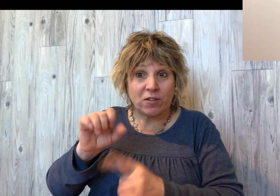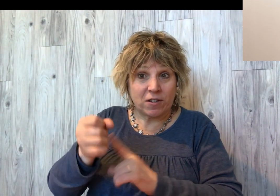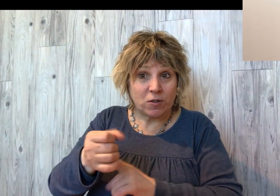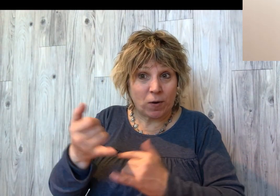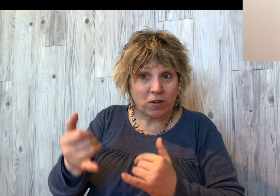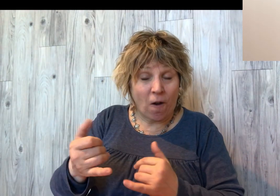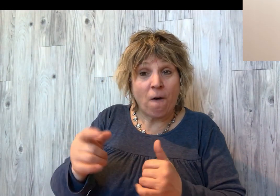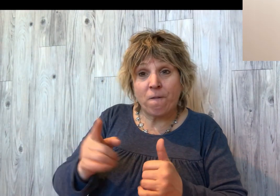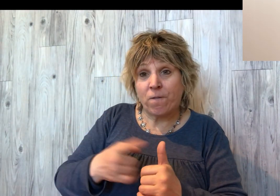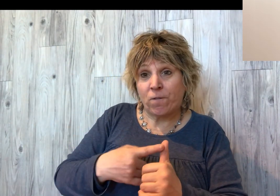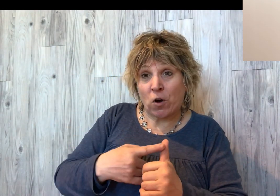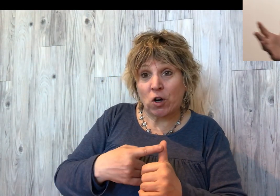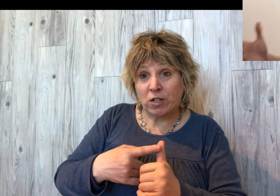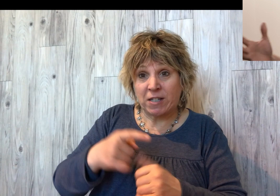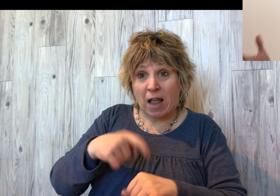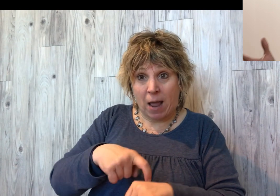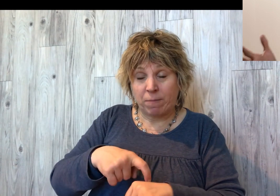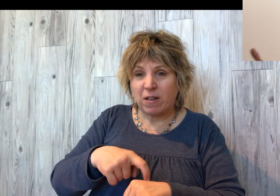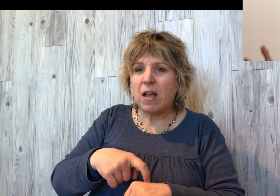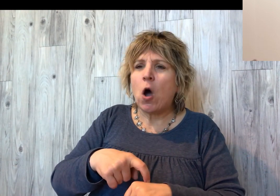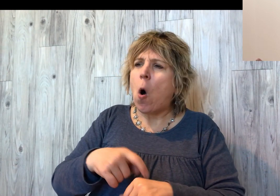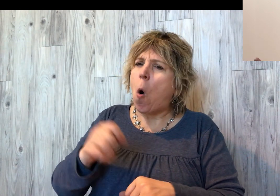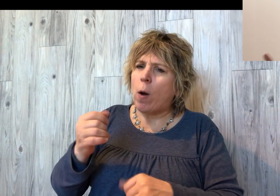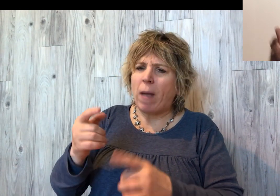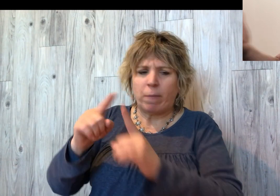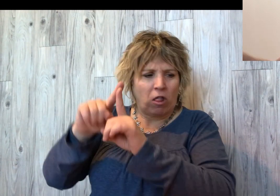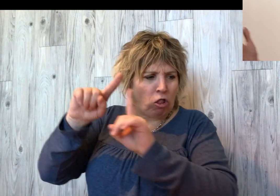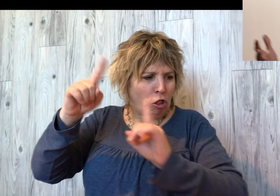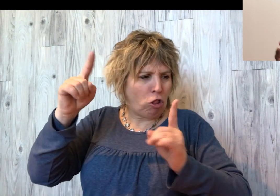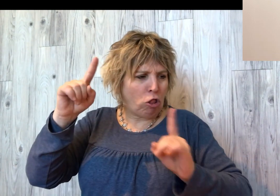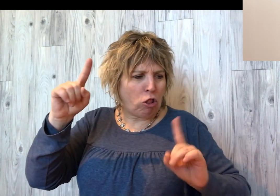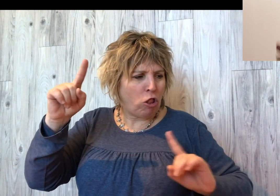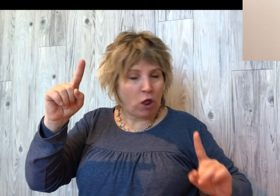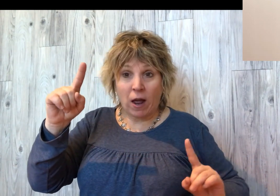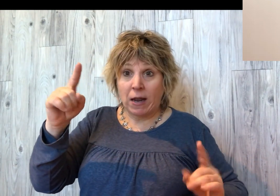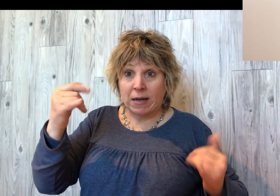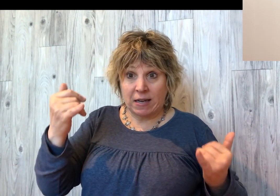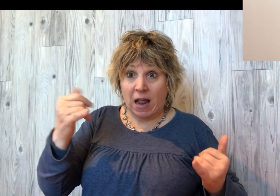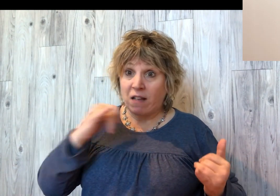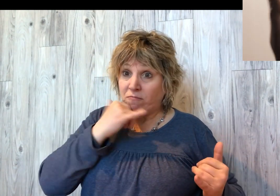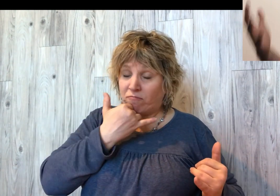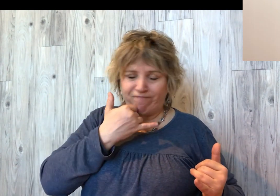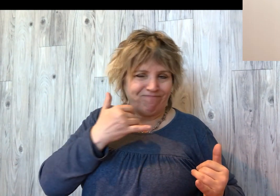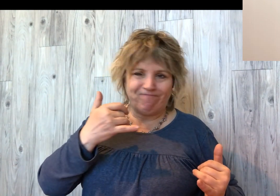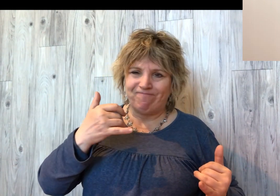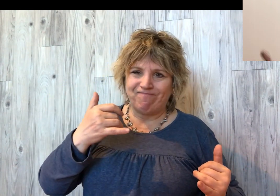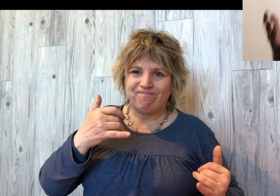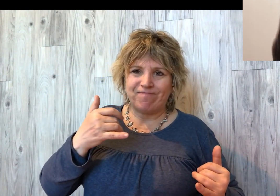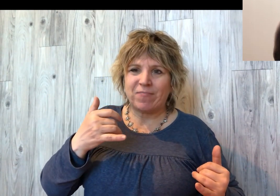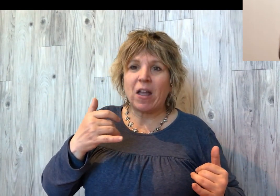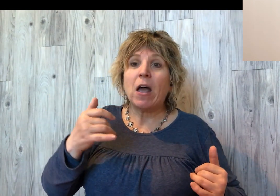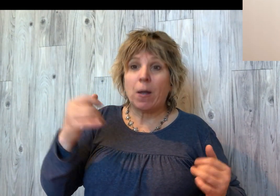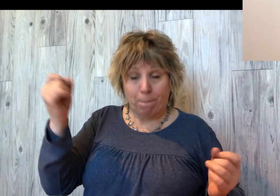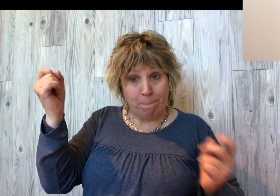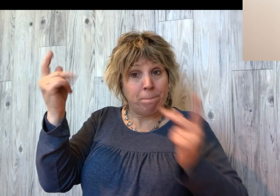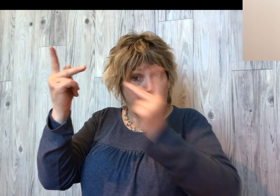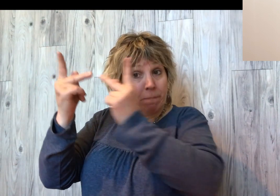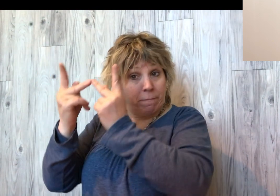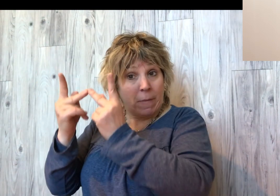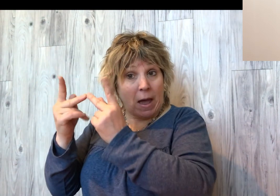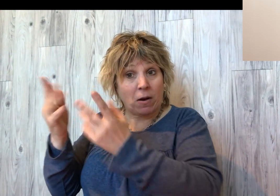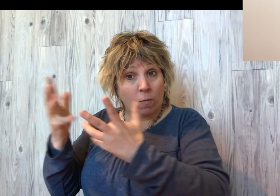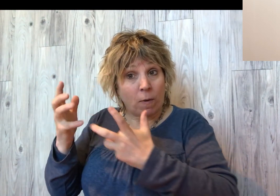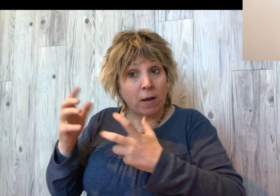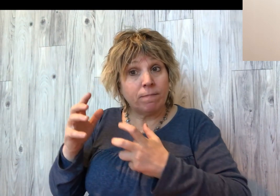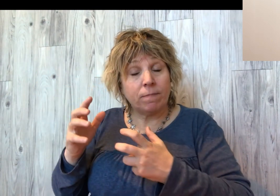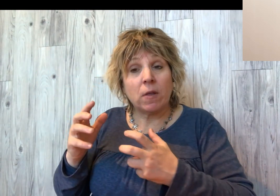first time, or today it's more of a rededication of your life to Christ. You've been doing your own thing, going your own way. Here you are today, not by chance. And today you want to come home